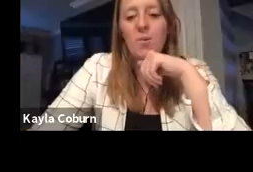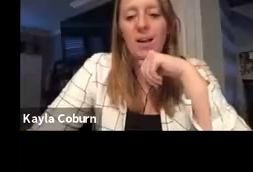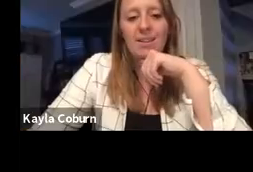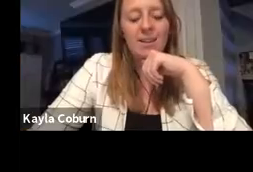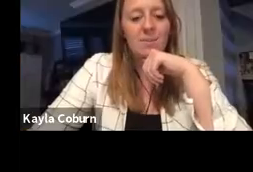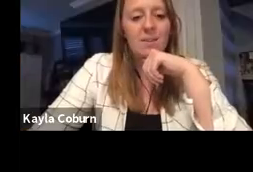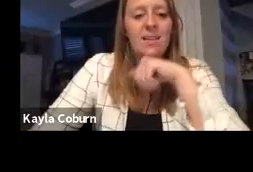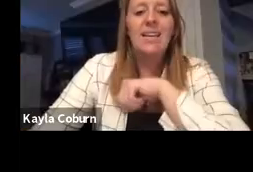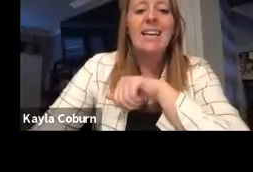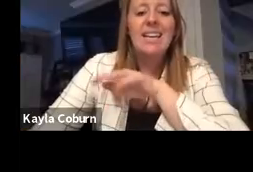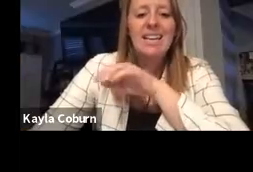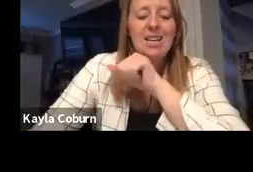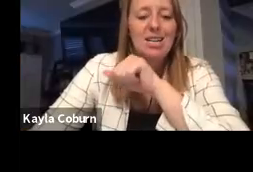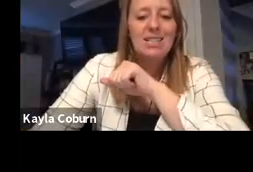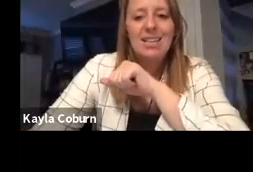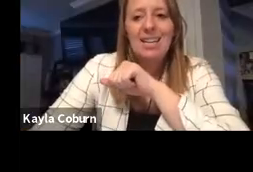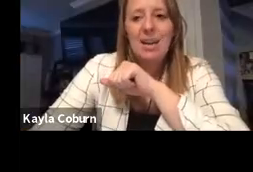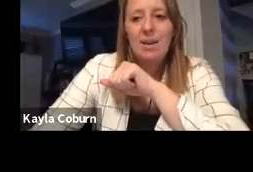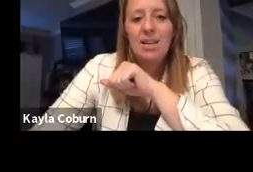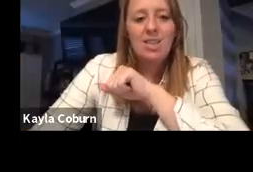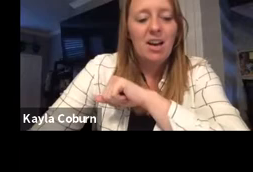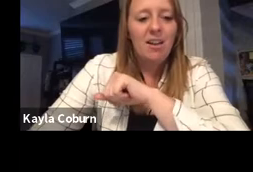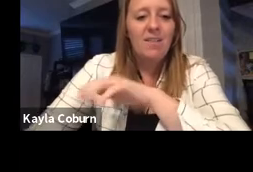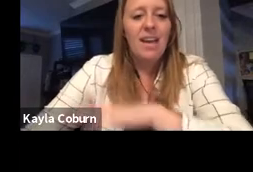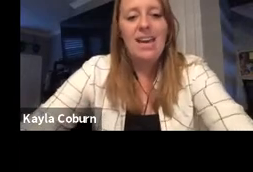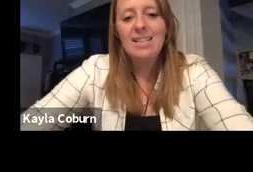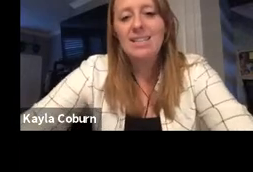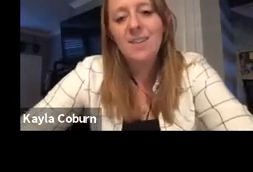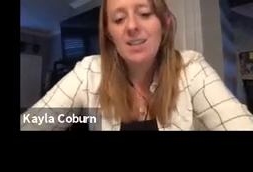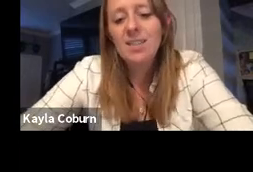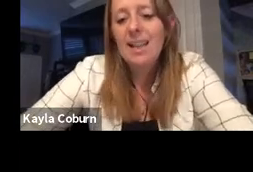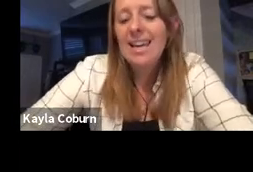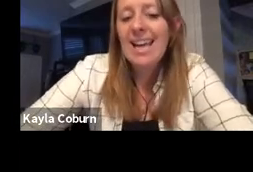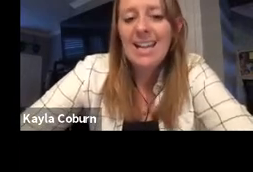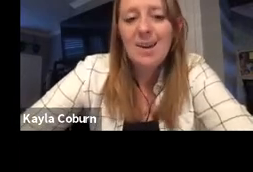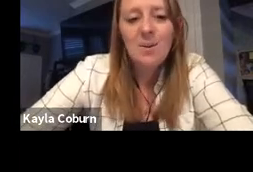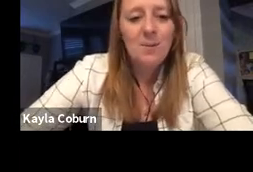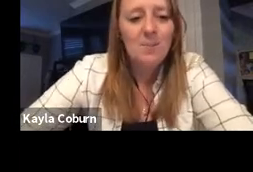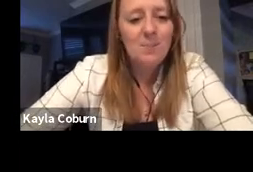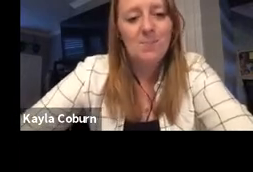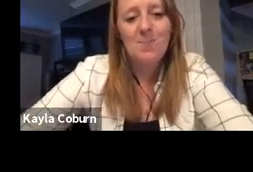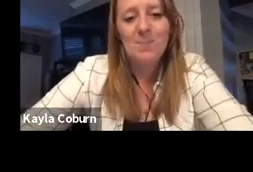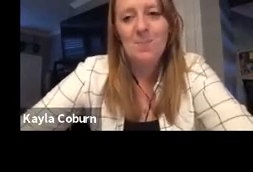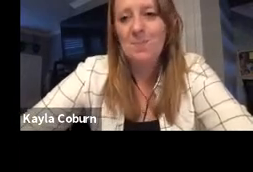So welcome. Here is an image of hands finger spelling hello.